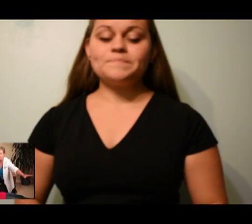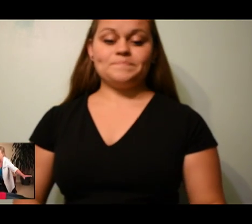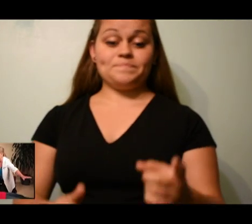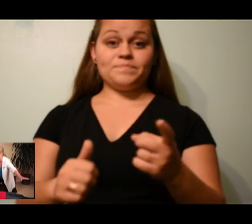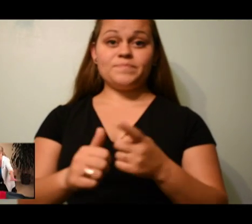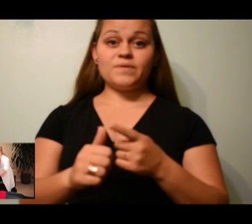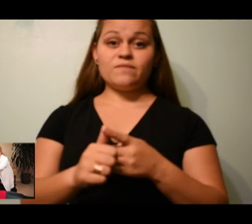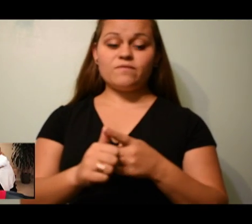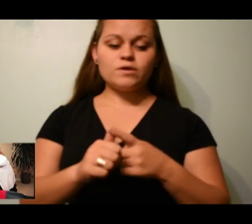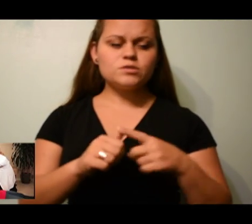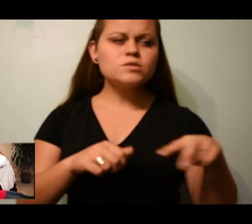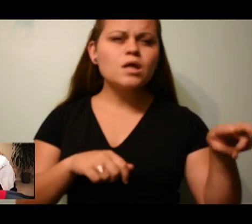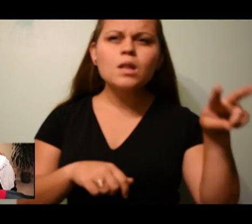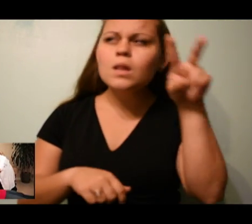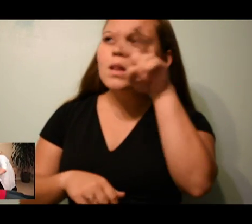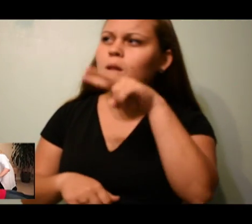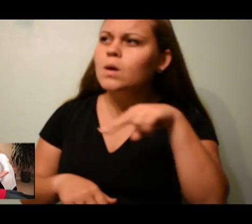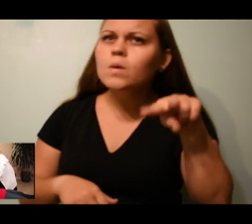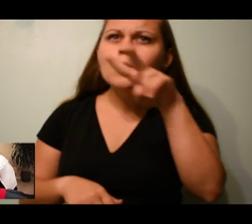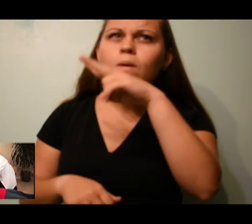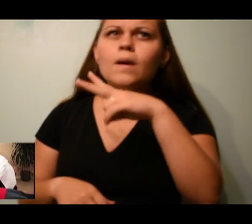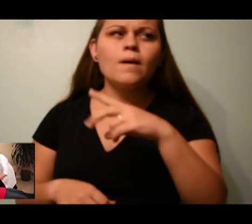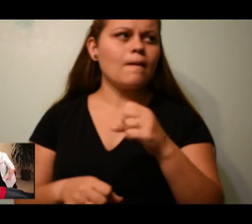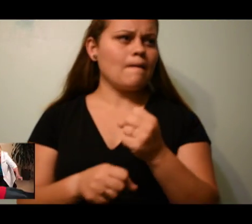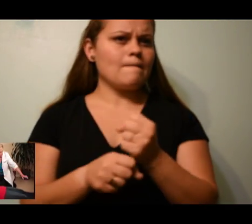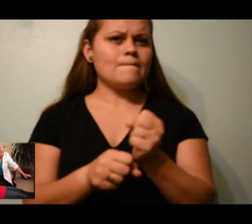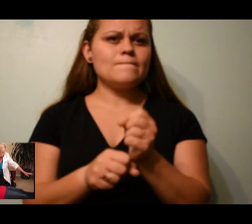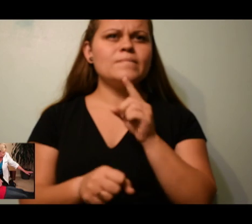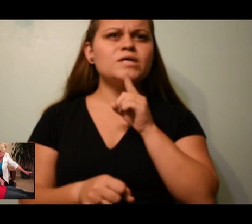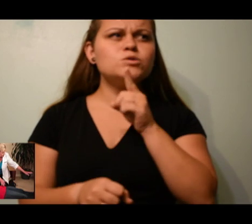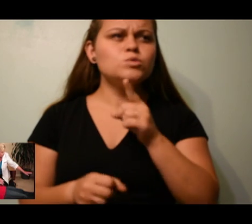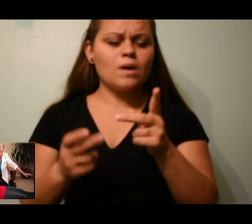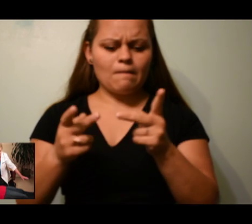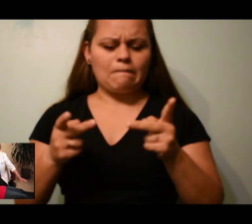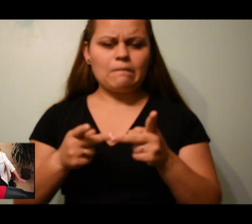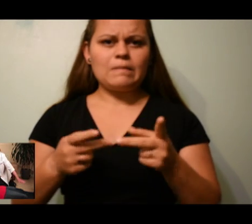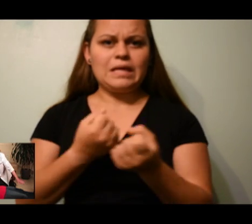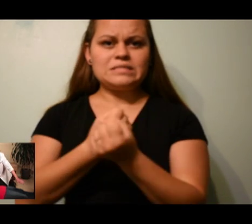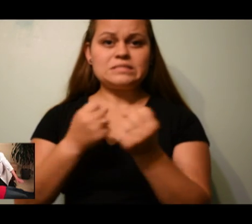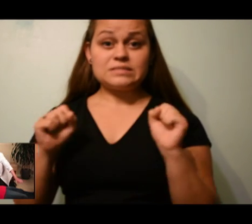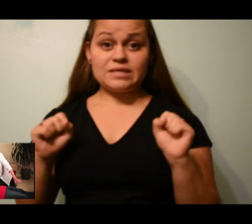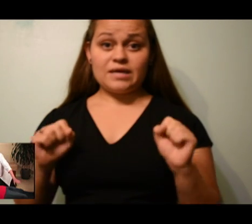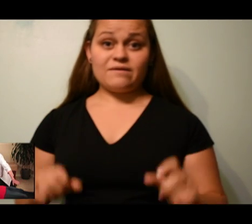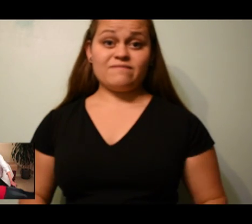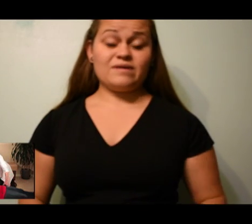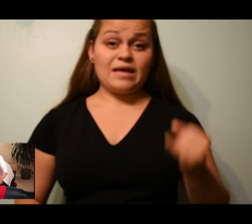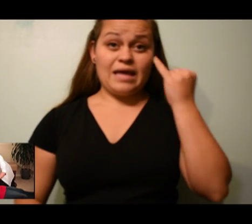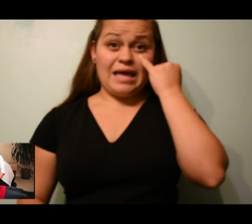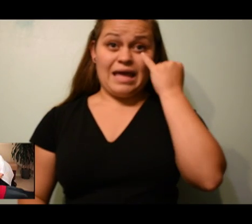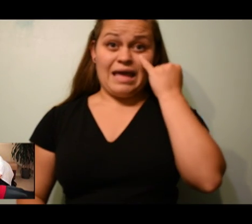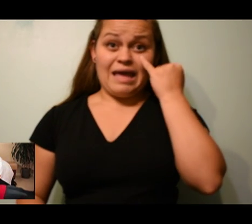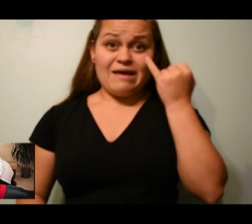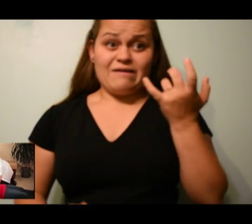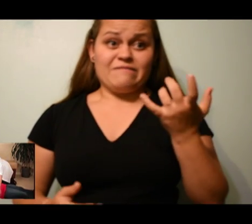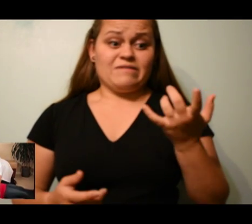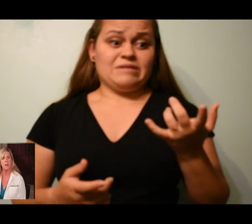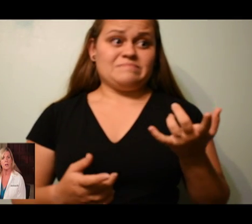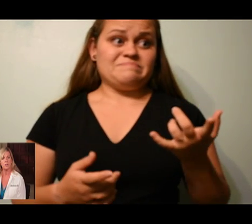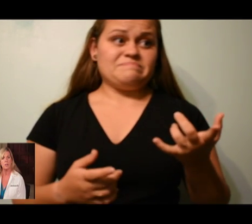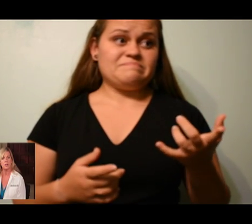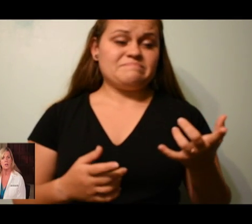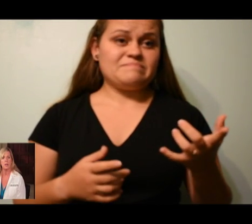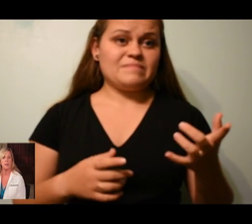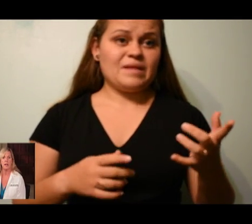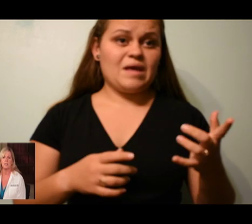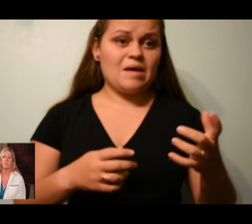Look around. Make sure the scene is safe. Are there safety hazards, a chemical spill, electrical